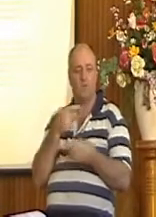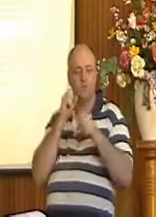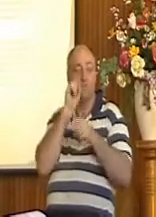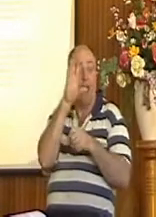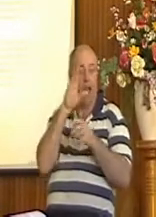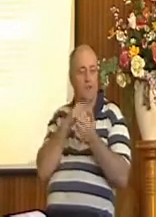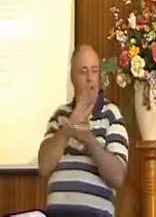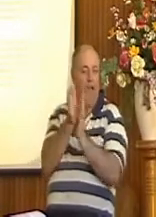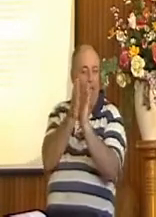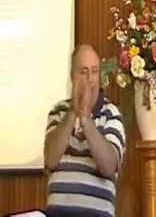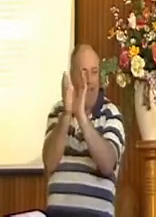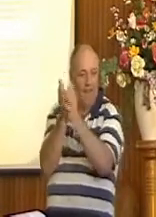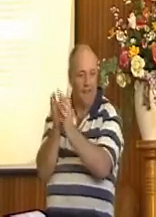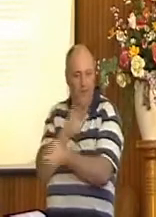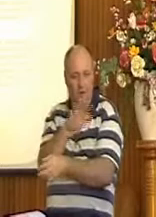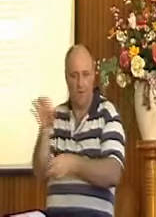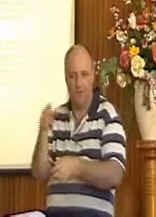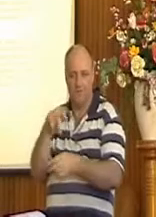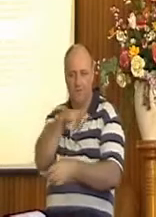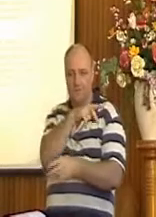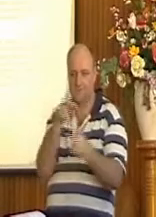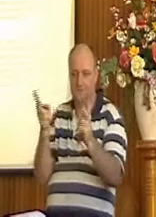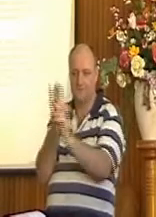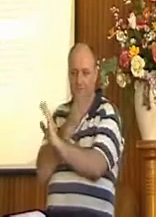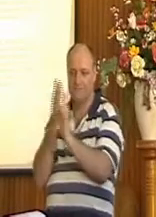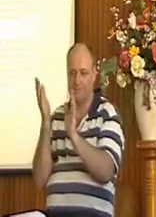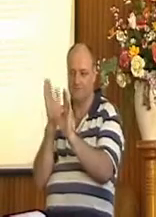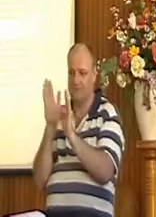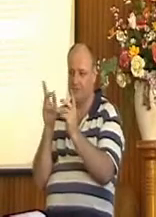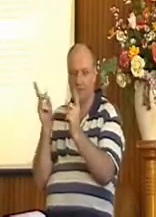bit of enthusiasm like that.